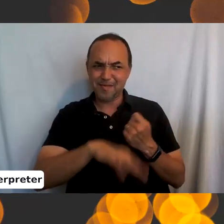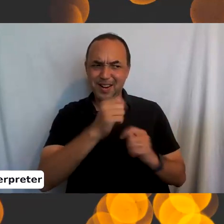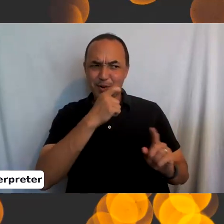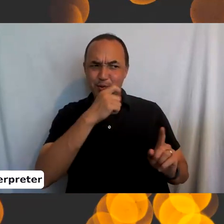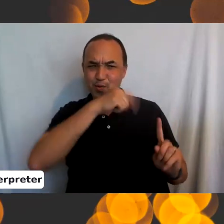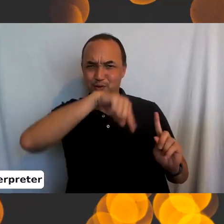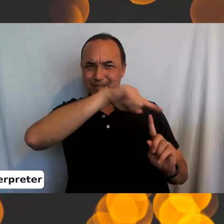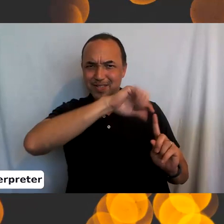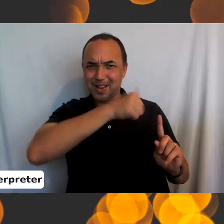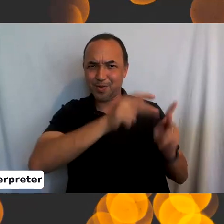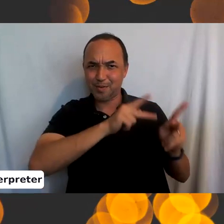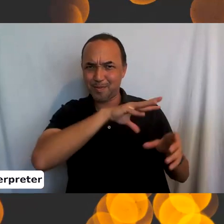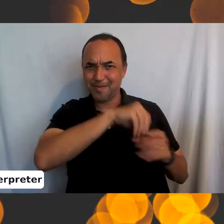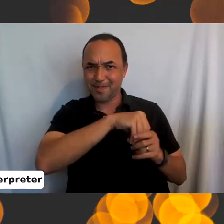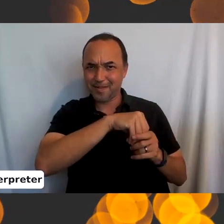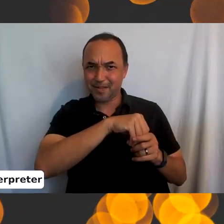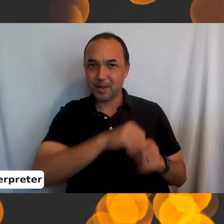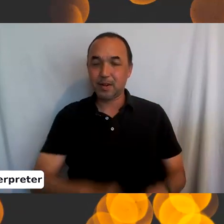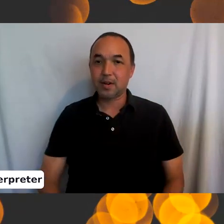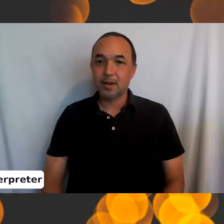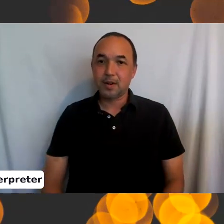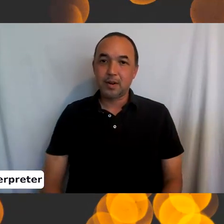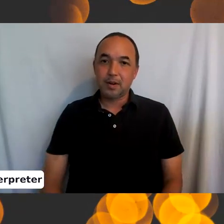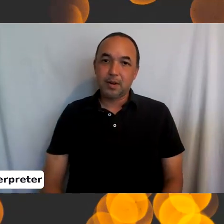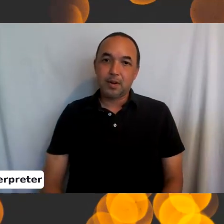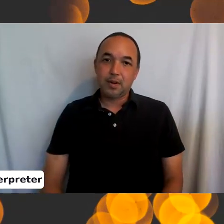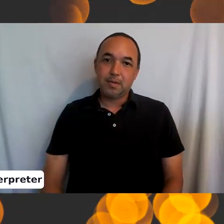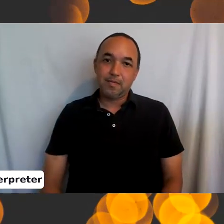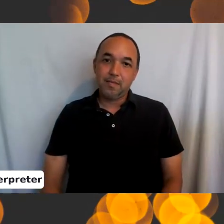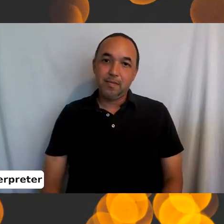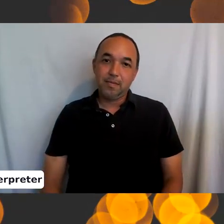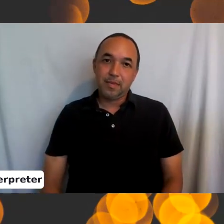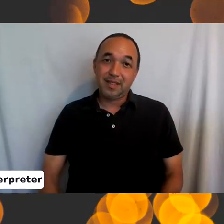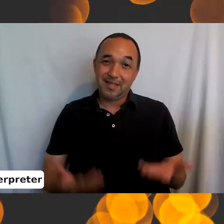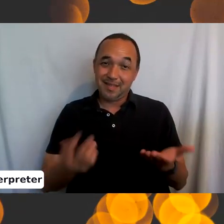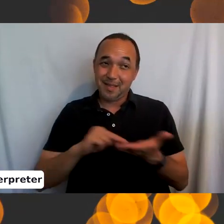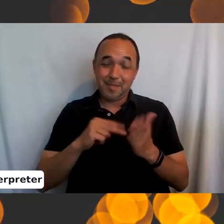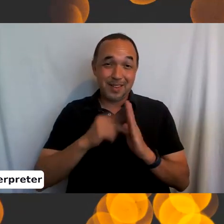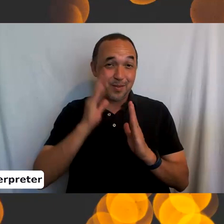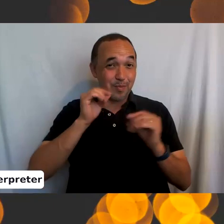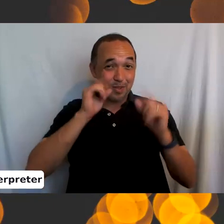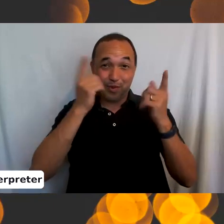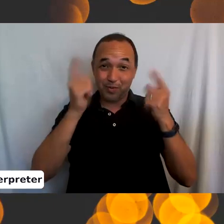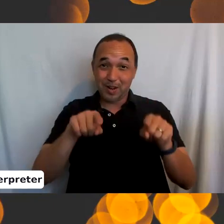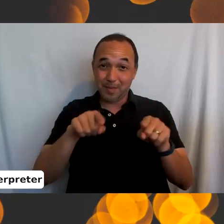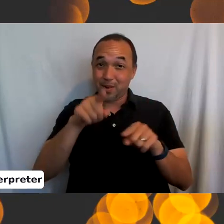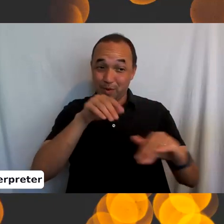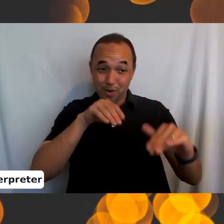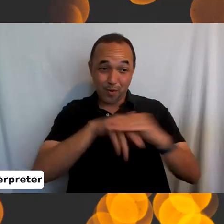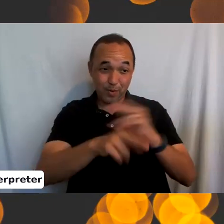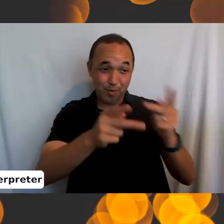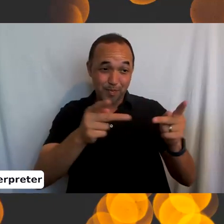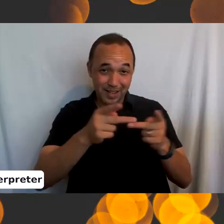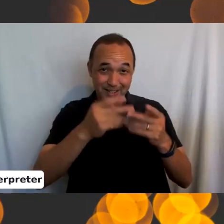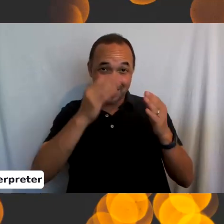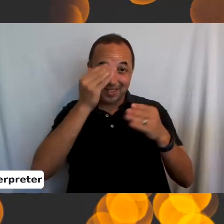at some of the things that have happened. You're basically like walking into a place probably in the dark with a